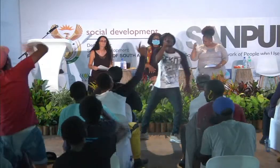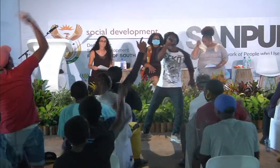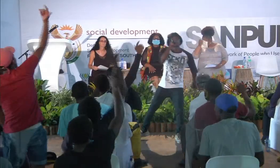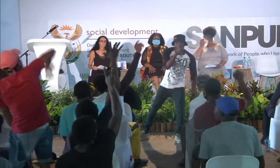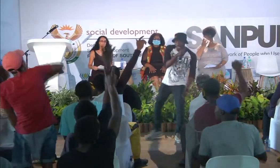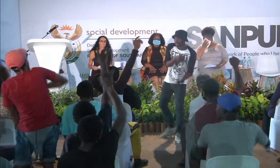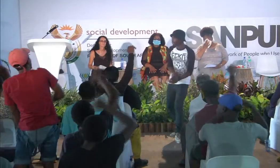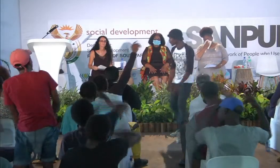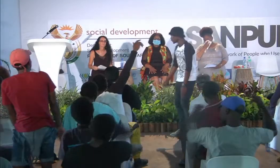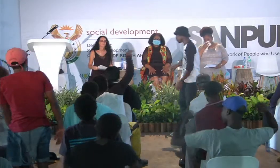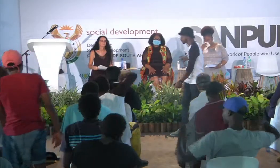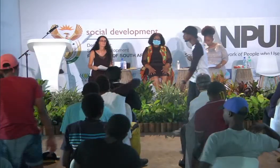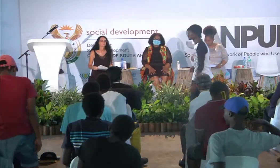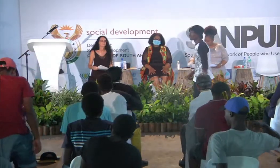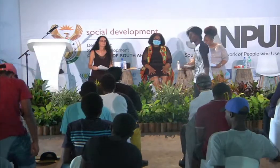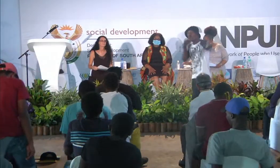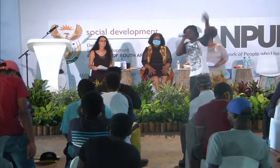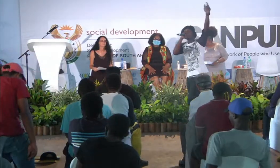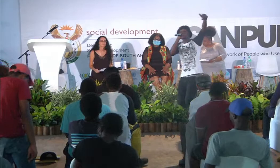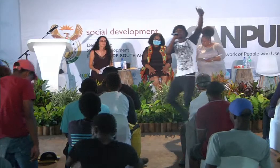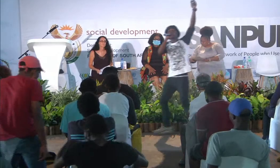Amazing grace.